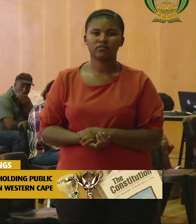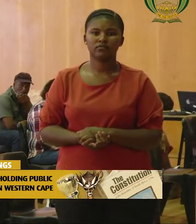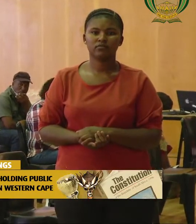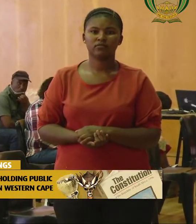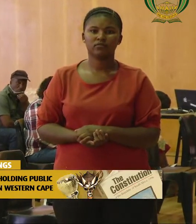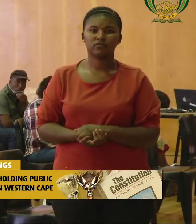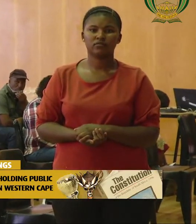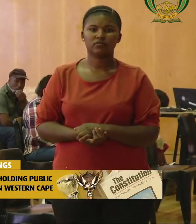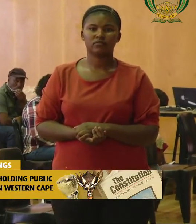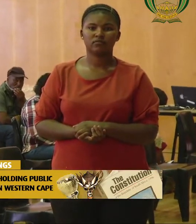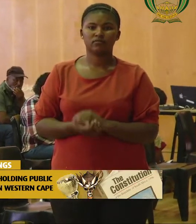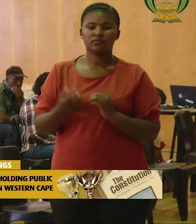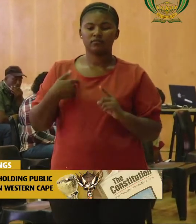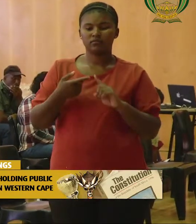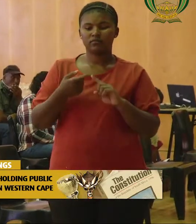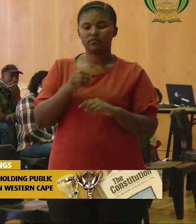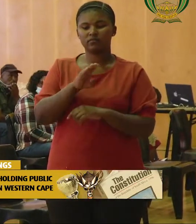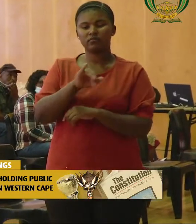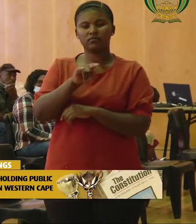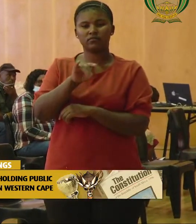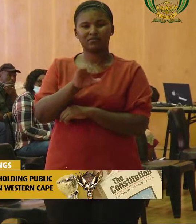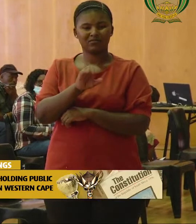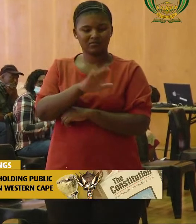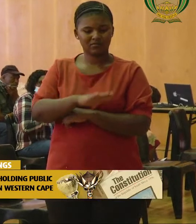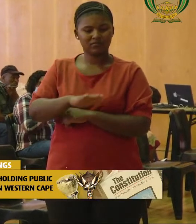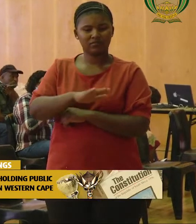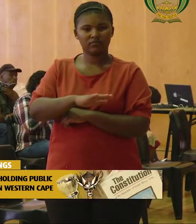Ndingu-Alfred Sishuba ePito.